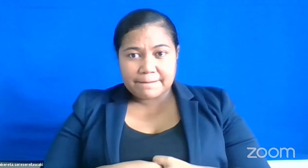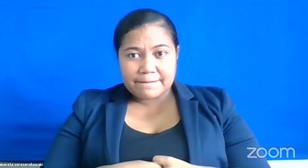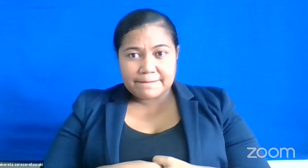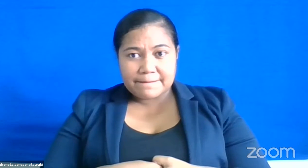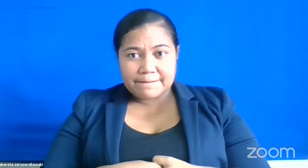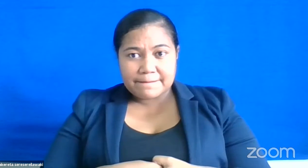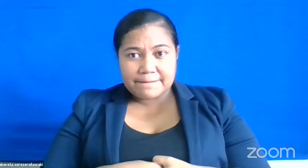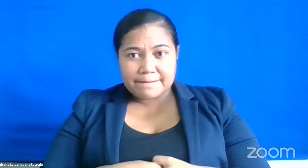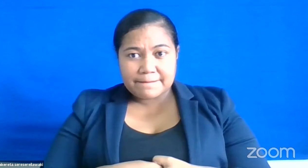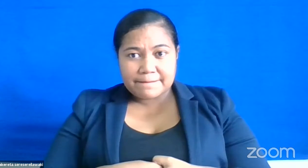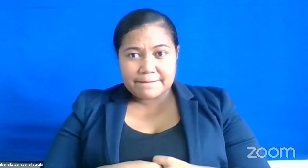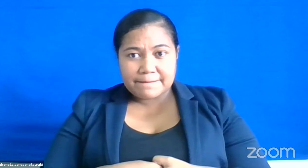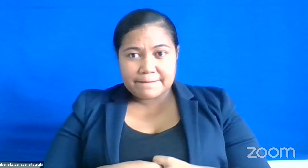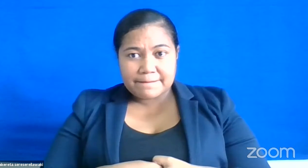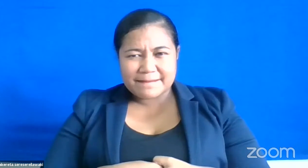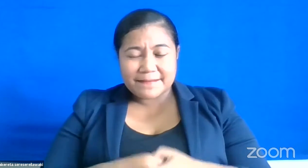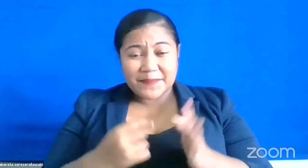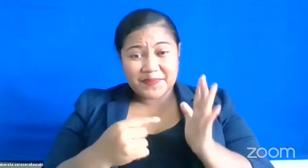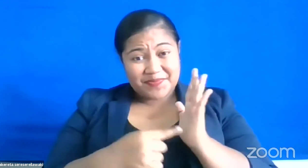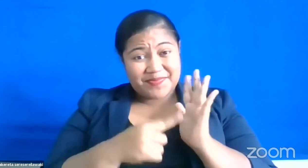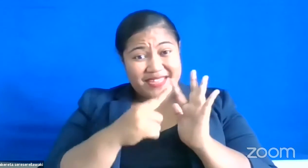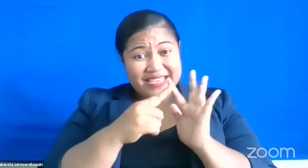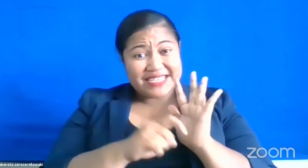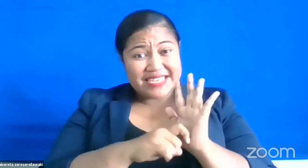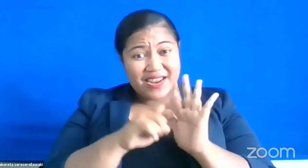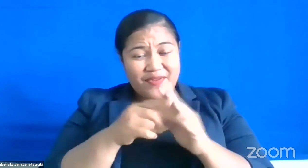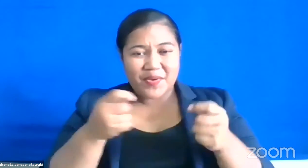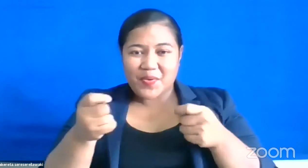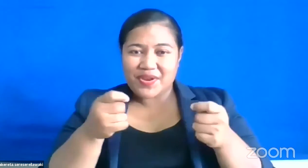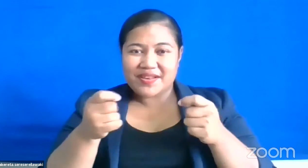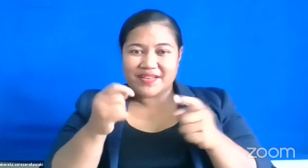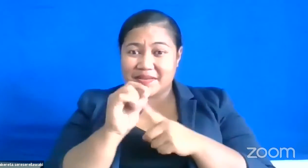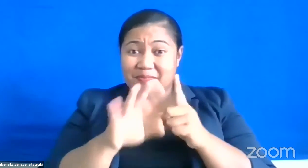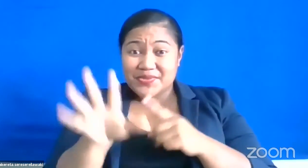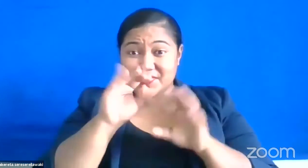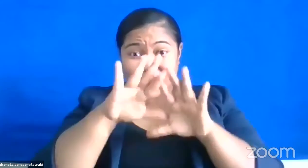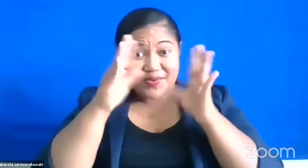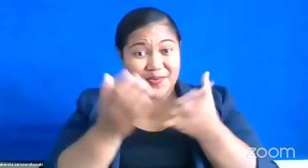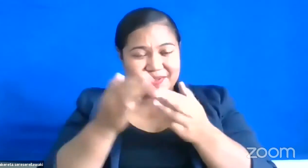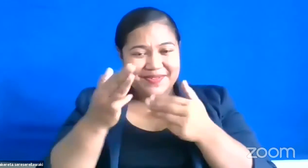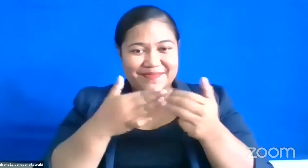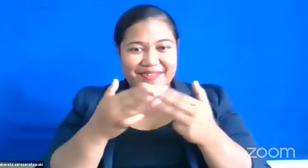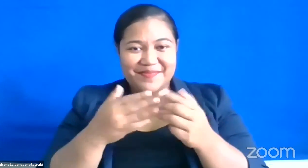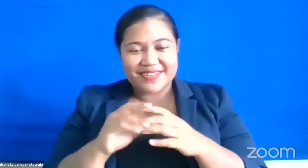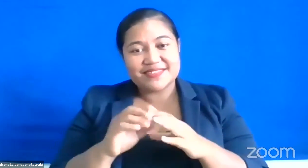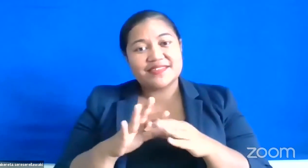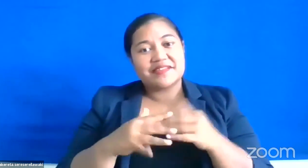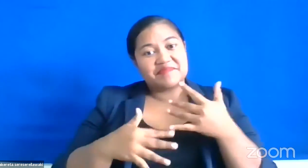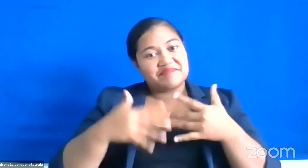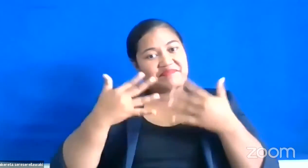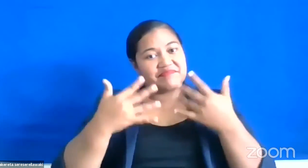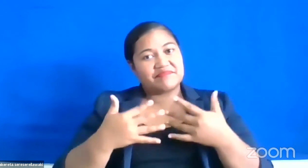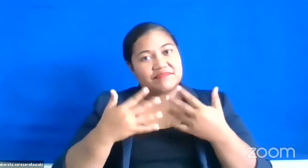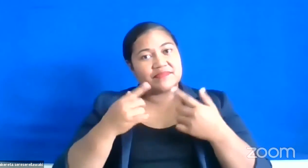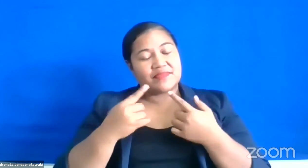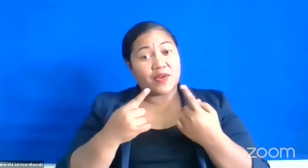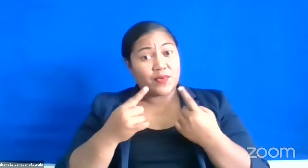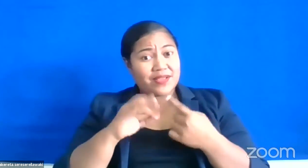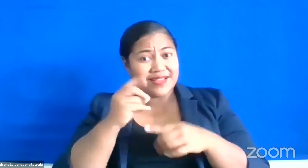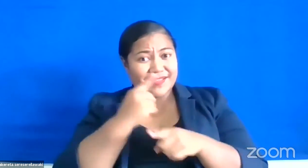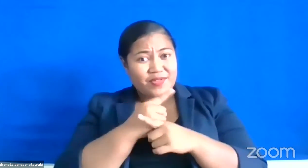terry is the coordinator for the inter-pacific locally managed marine area network and she's going to be talking about the impacts of